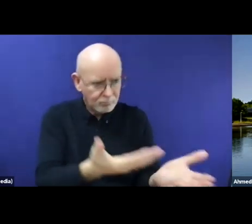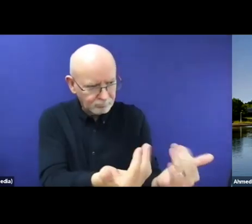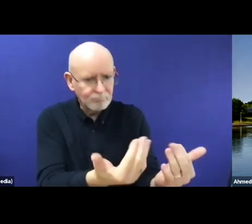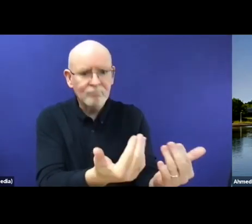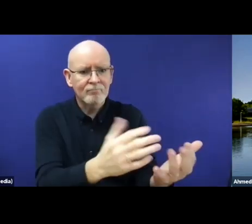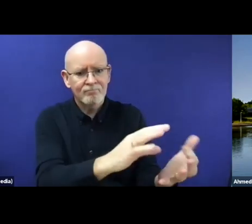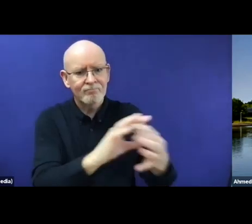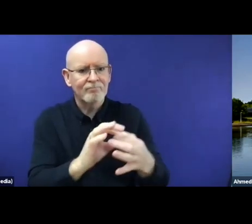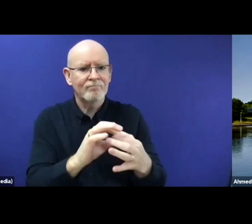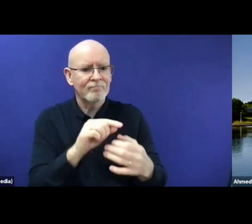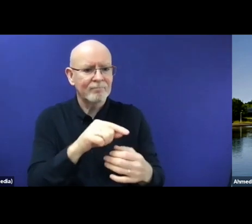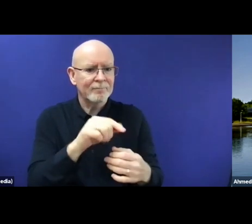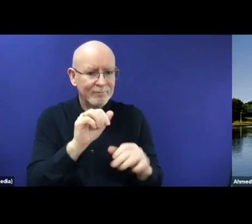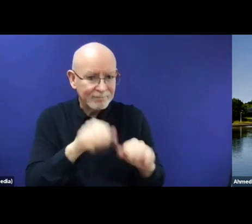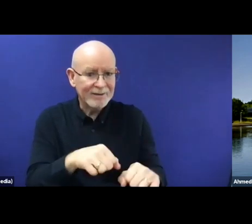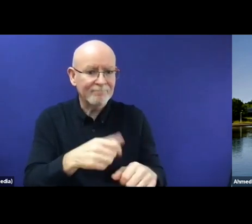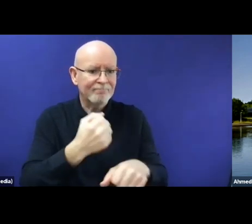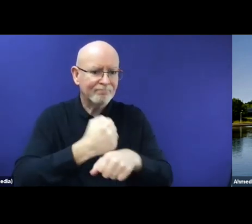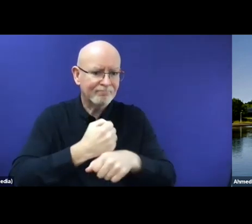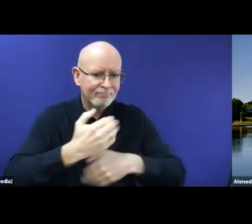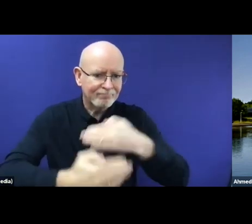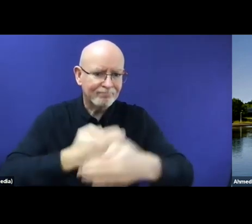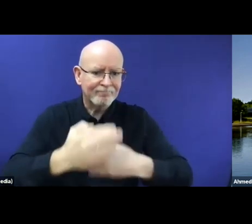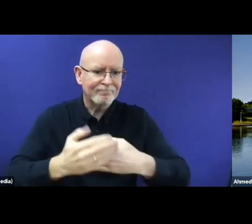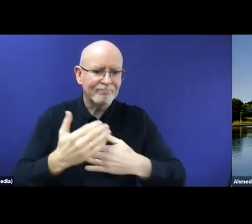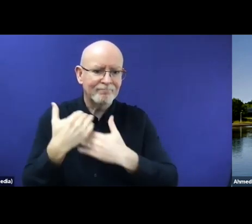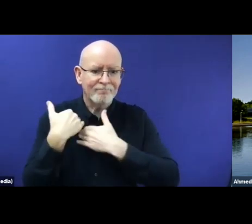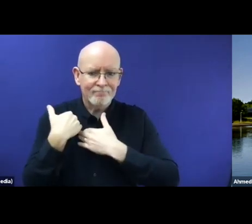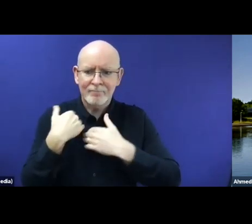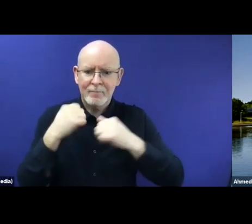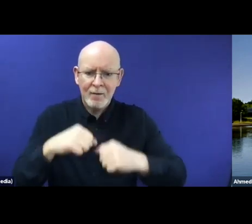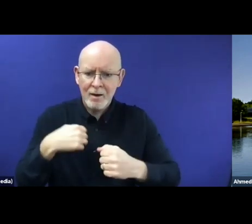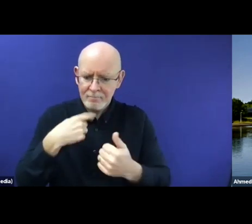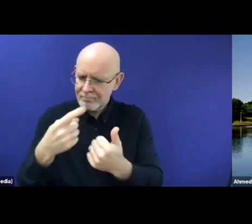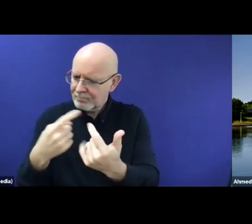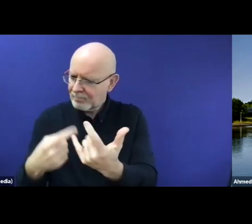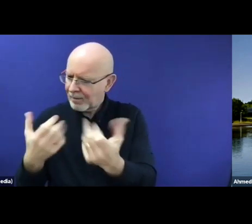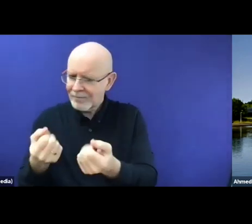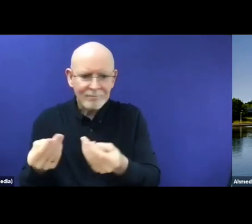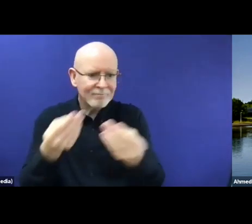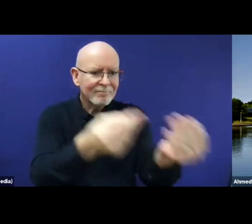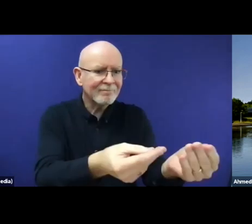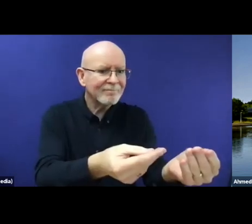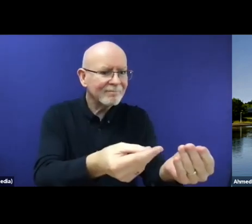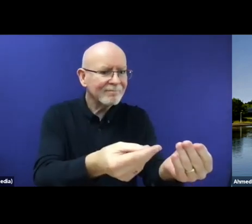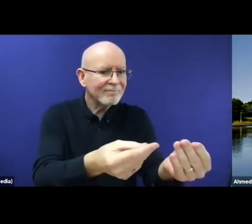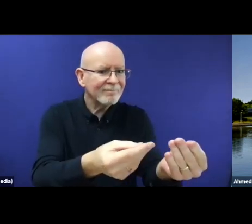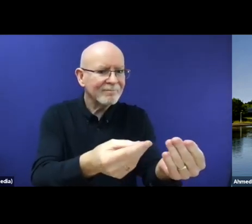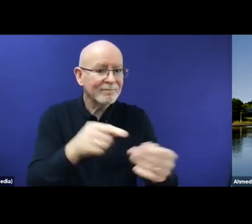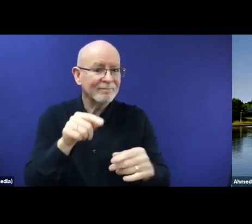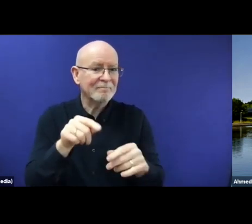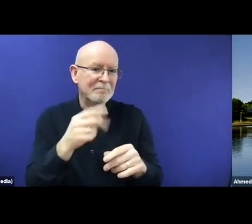organizations to prevent violations that may be imminent, or to send allegation letters to seek redress when these have